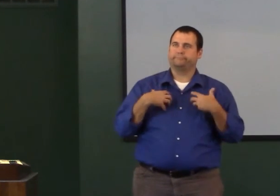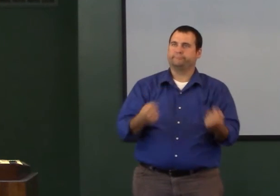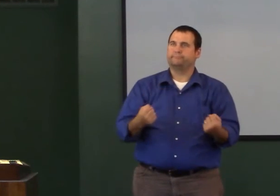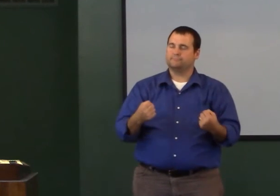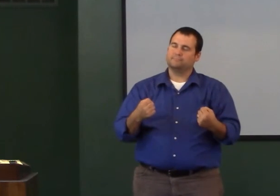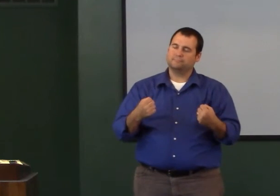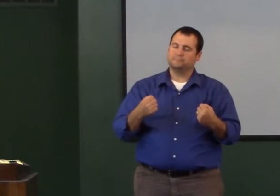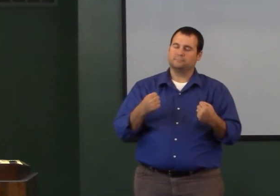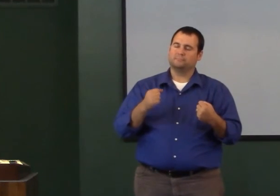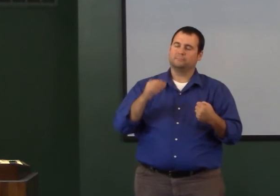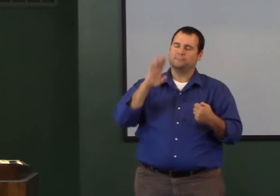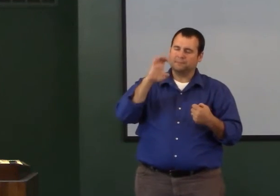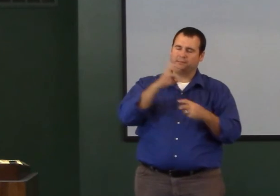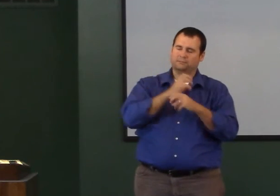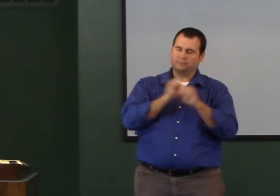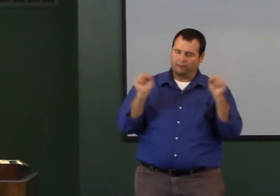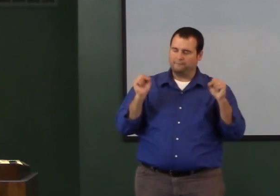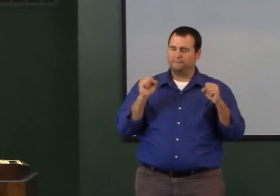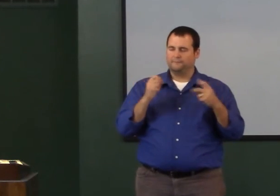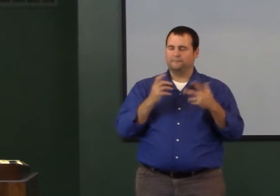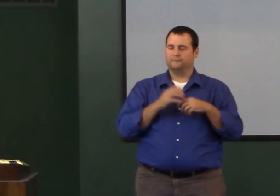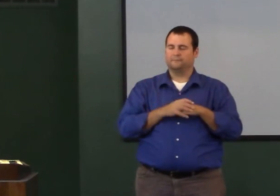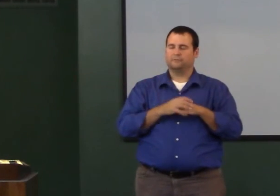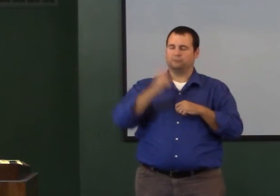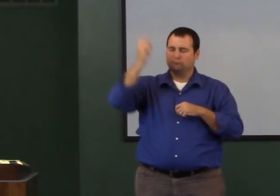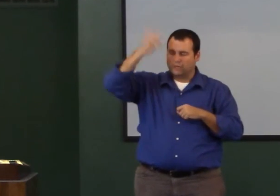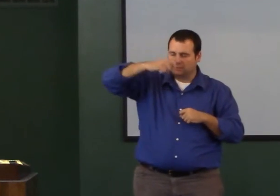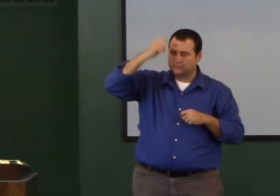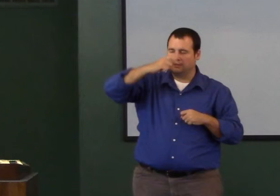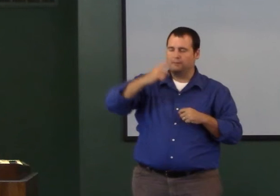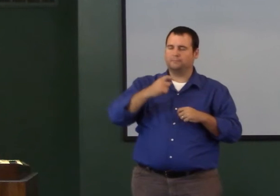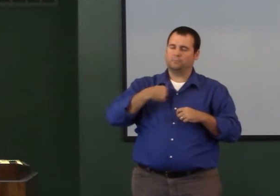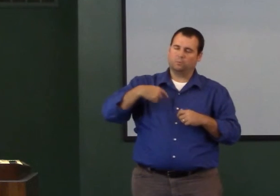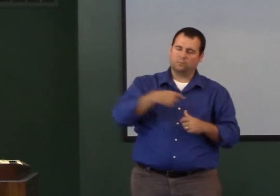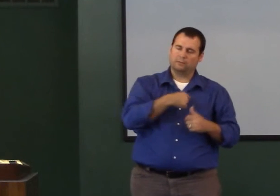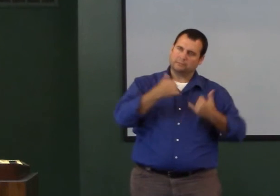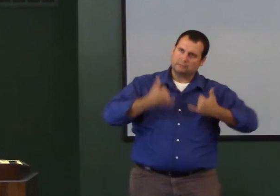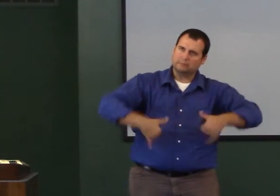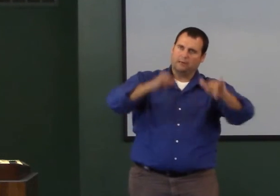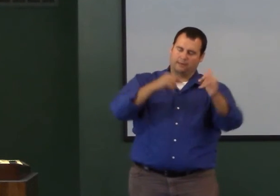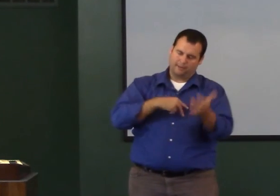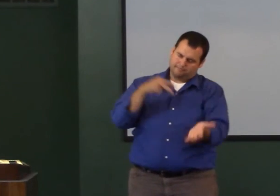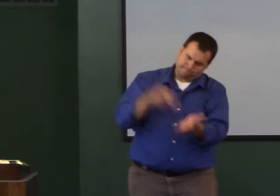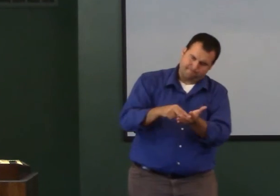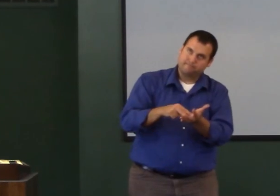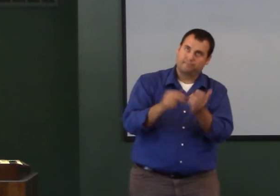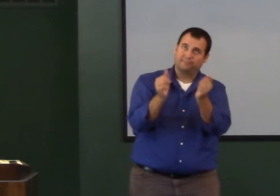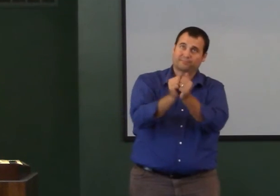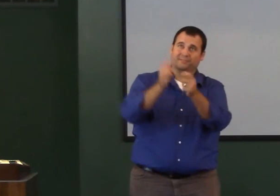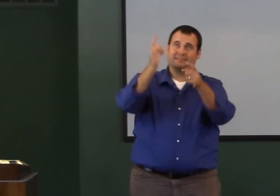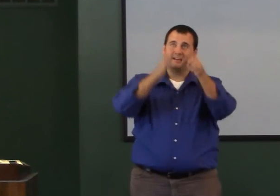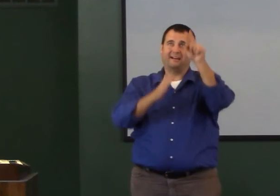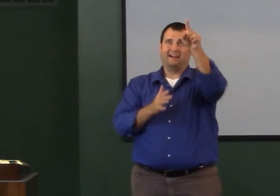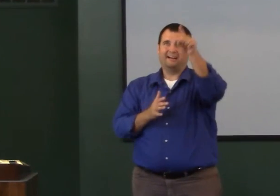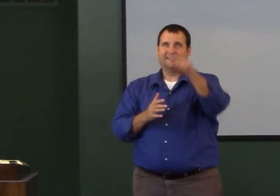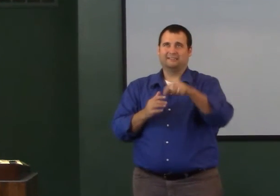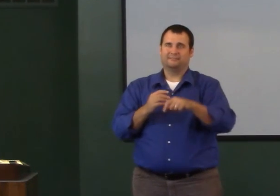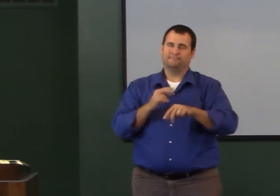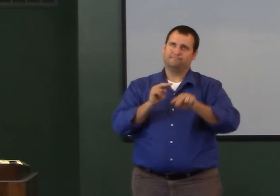that they are safe and that you can strengthen them, that you can allow them to be wise and stand